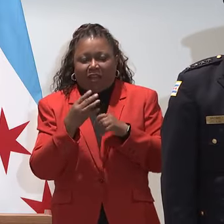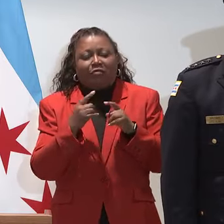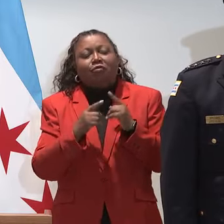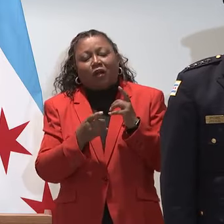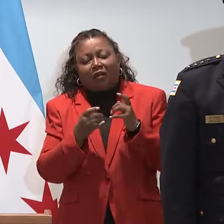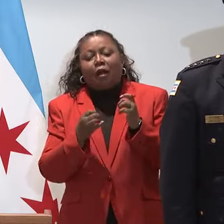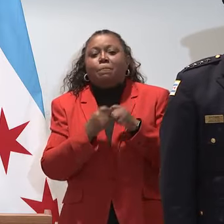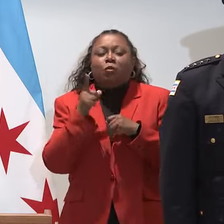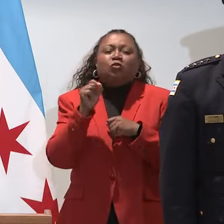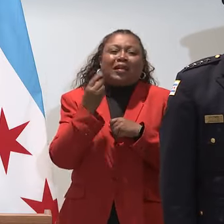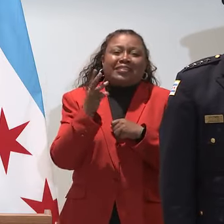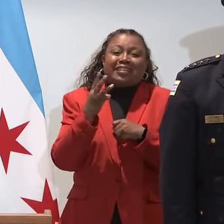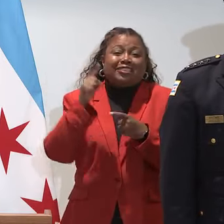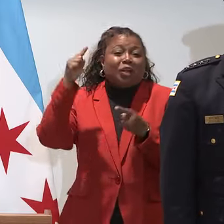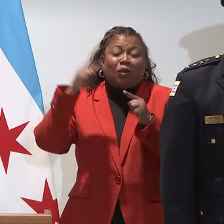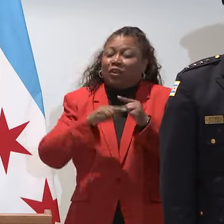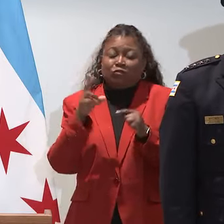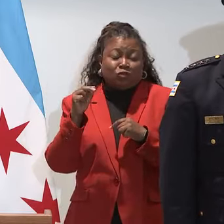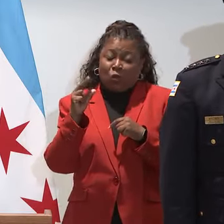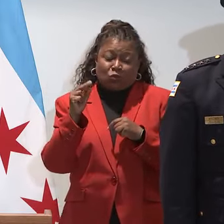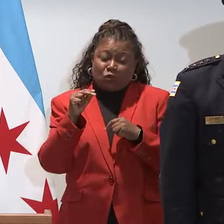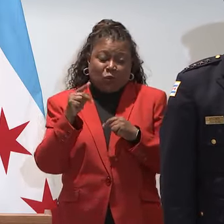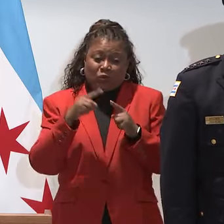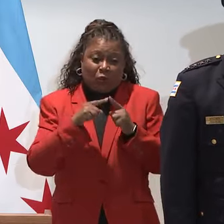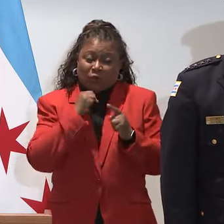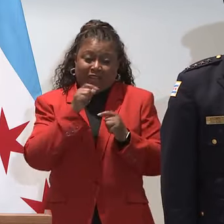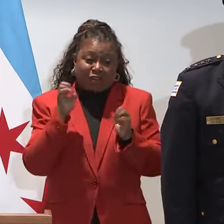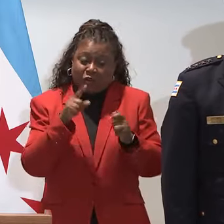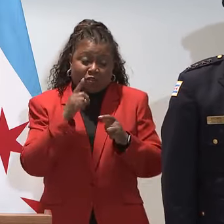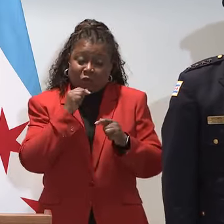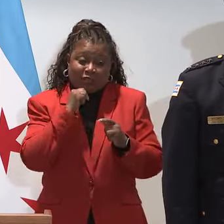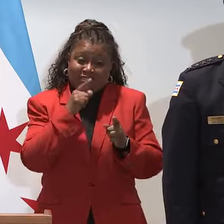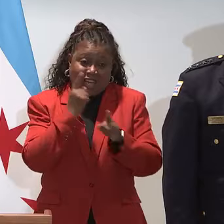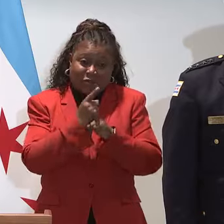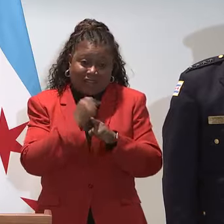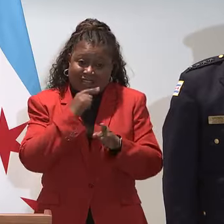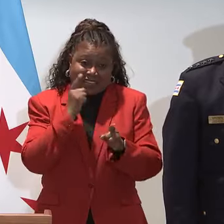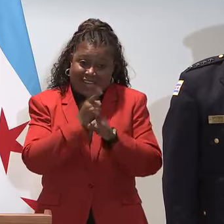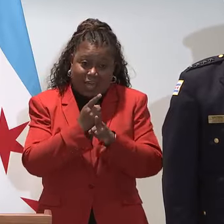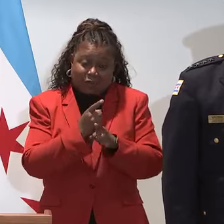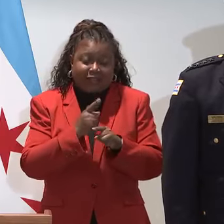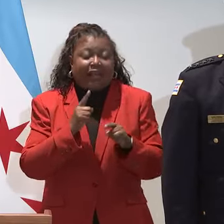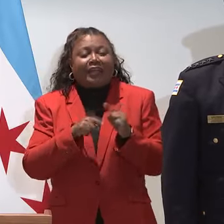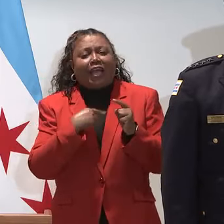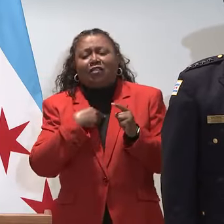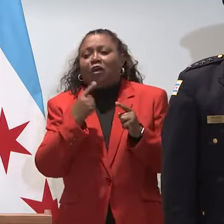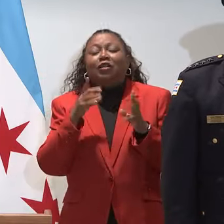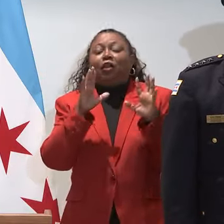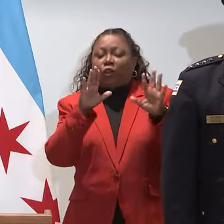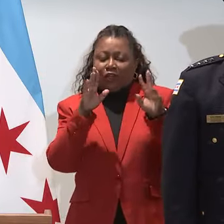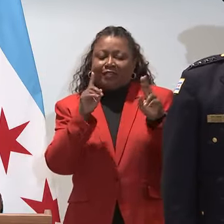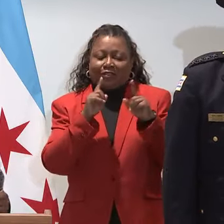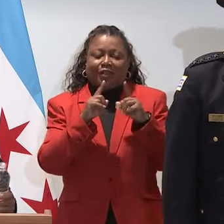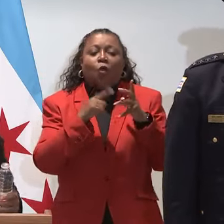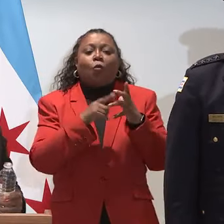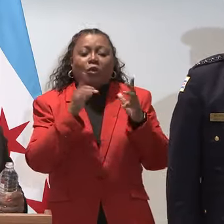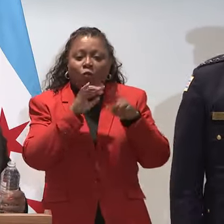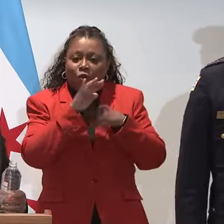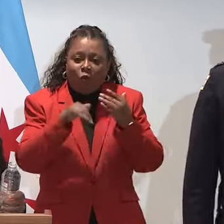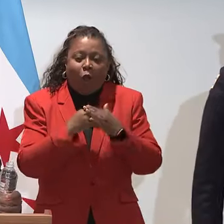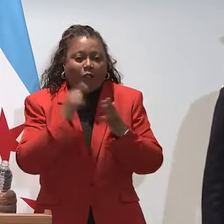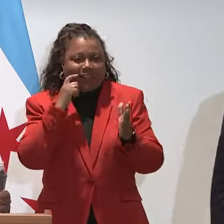most, 2016 was lower. No, sir. No, 2020 not was, at all. No, that's not correct, that's not sir. Okay, can you speak? So, look, we will